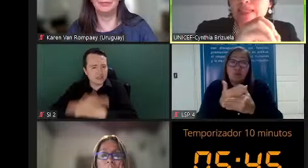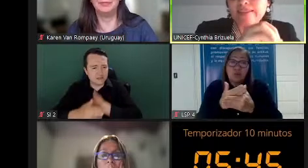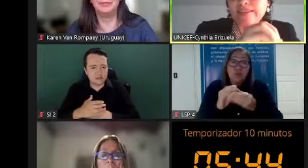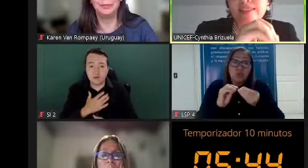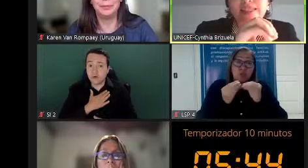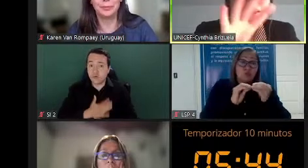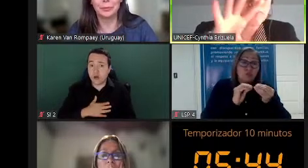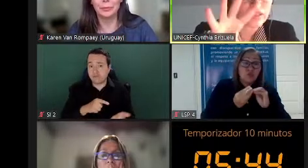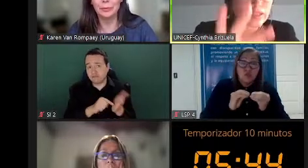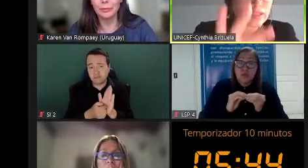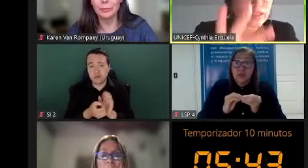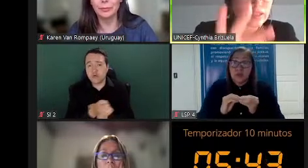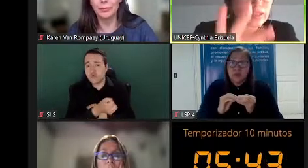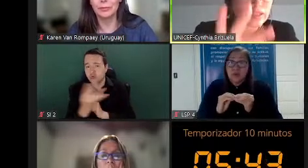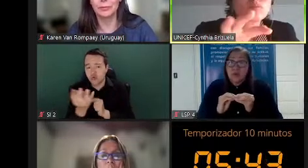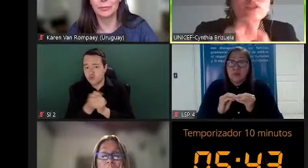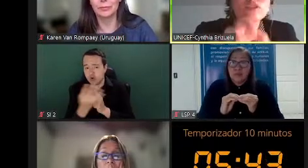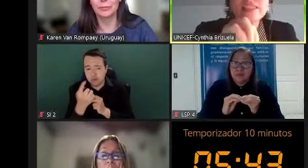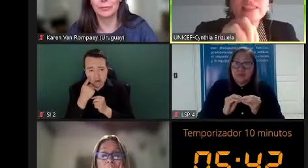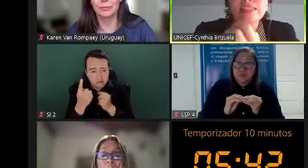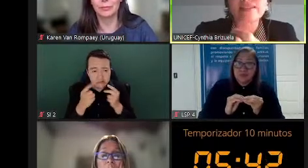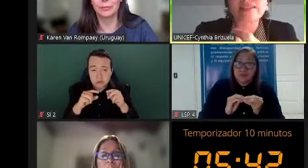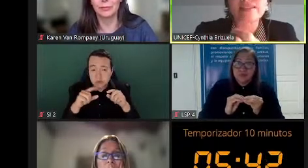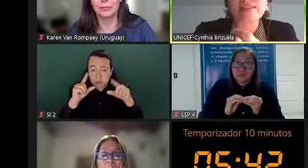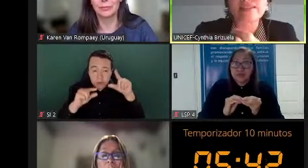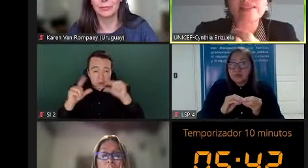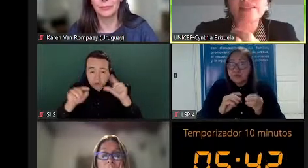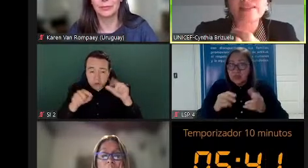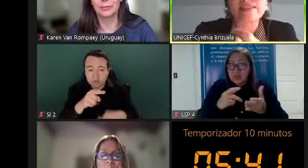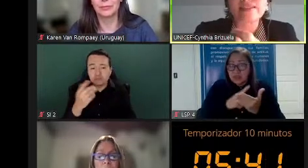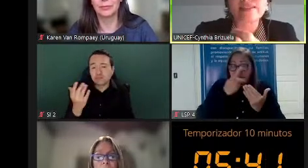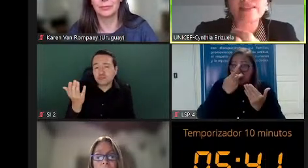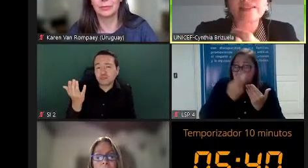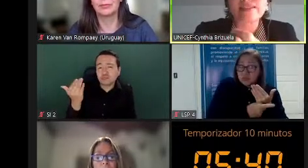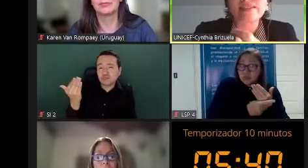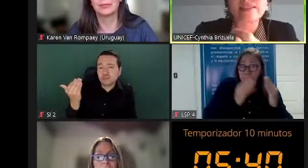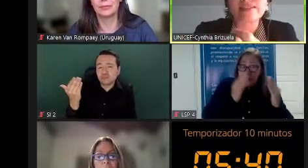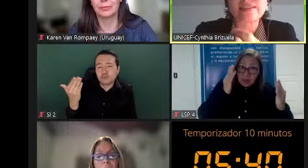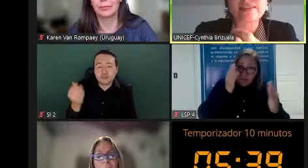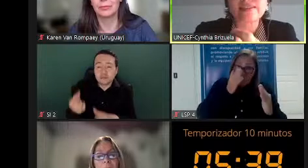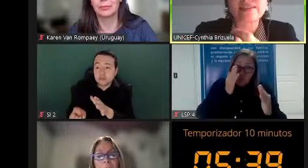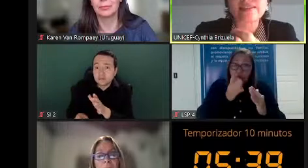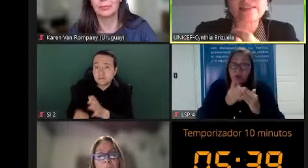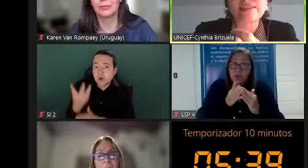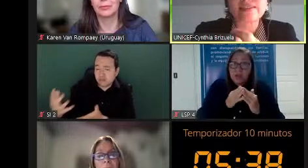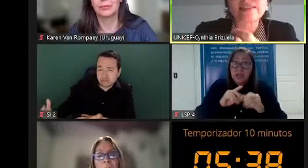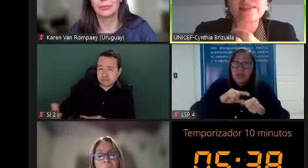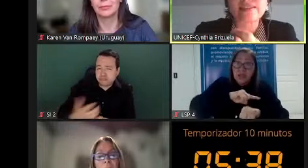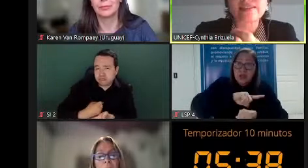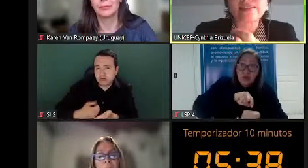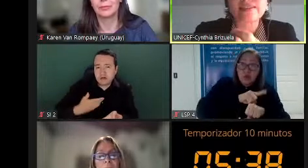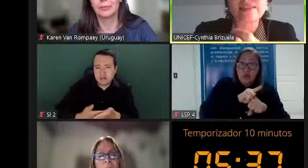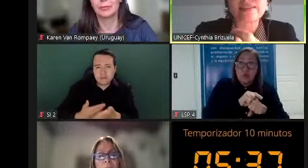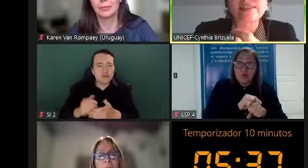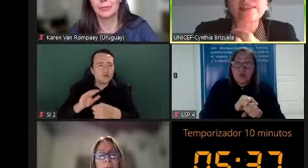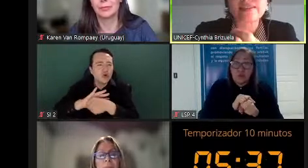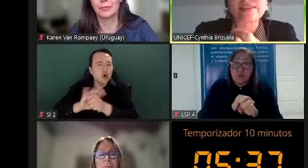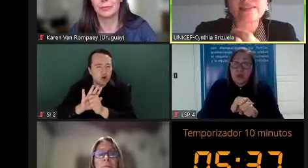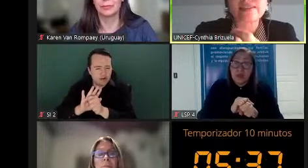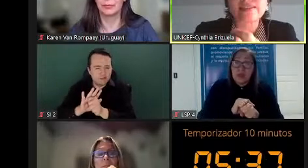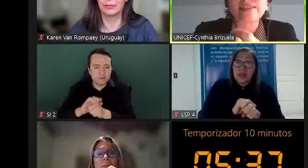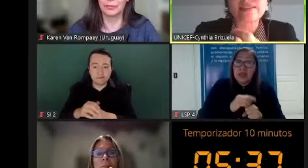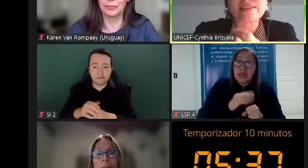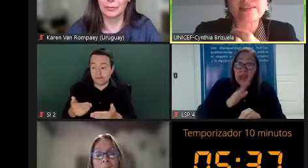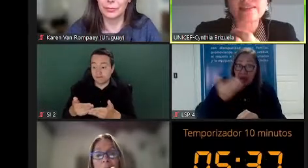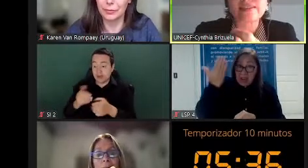convention of persons with disabilities here are some numbers in english these are recent data coming up after